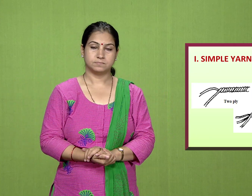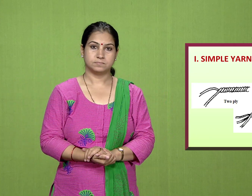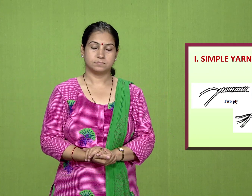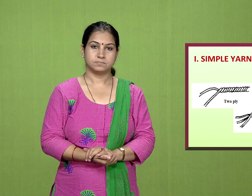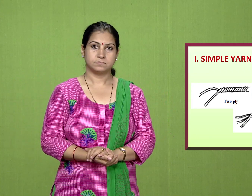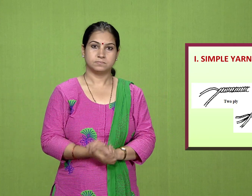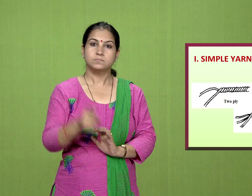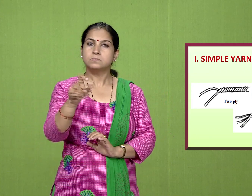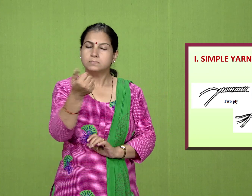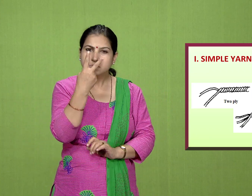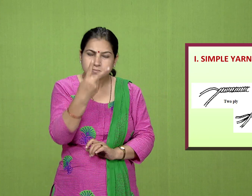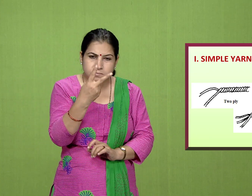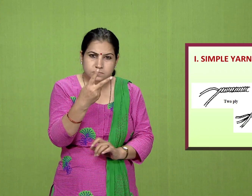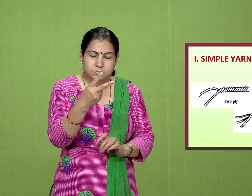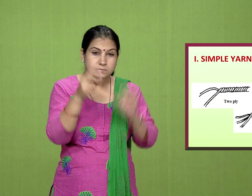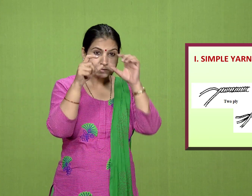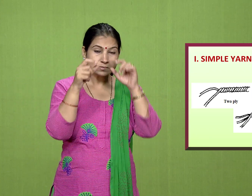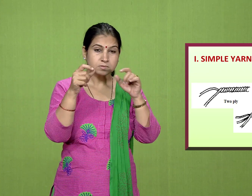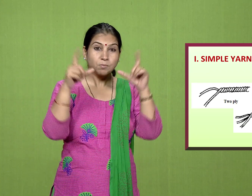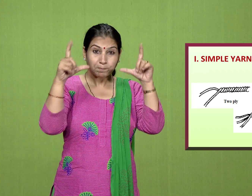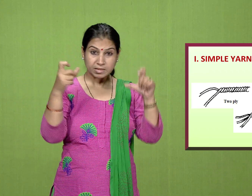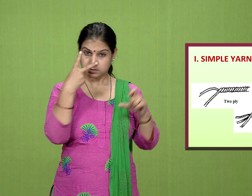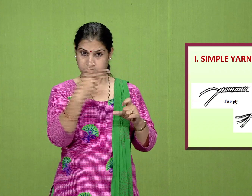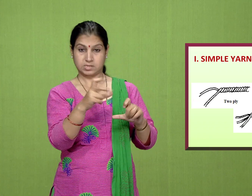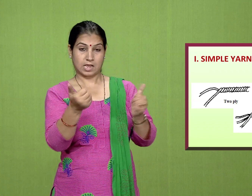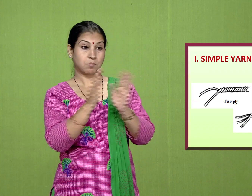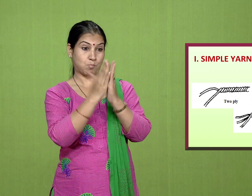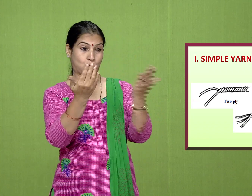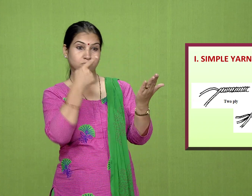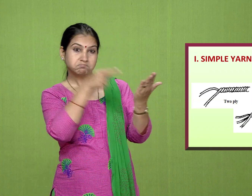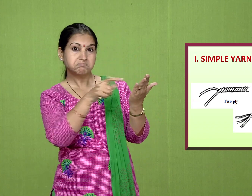You can easily see the diagram in your book.